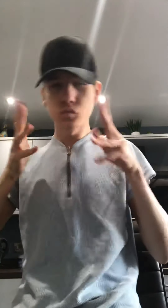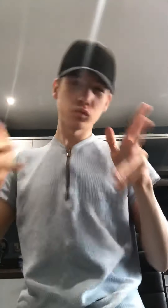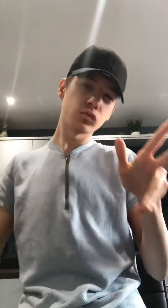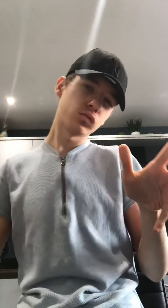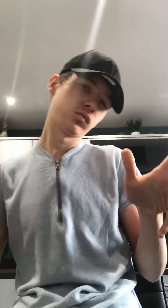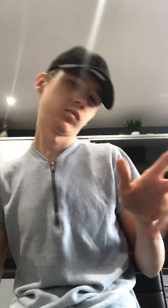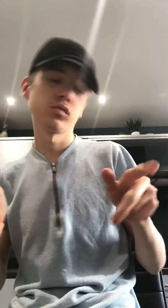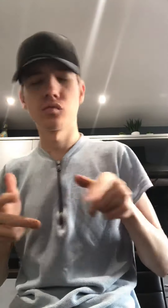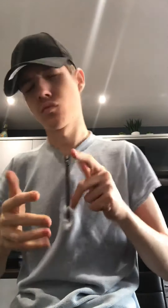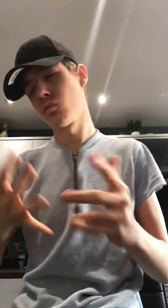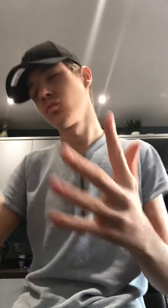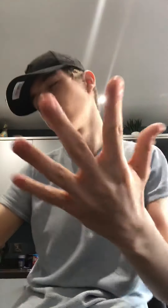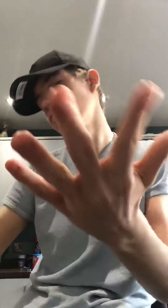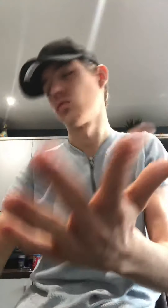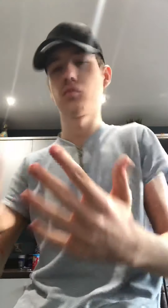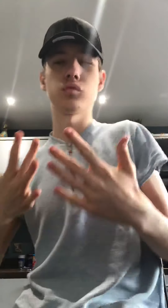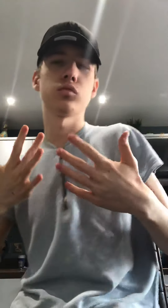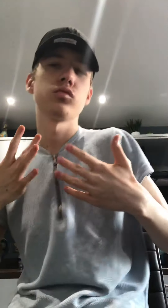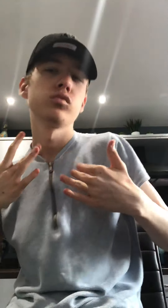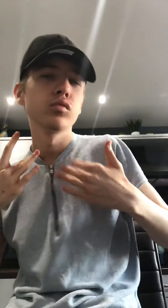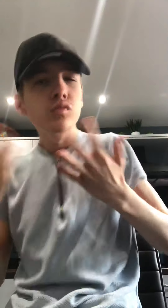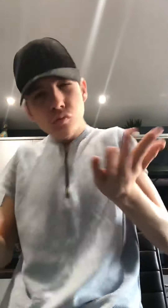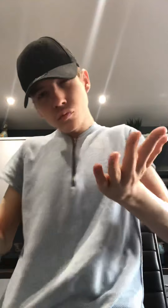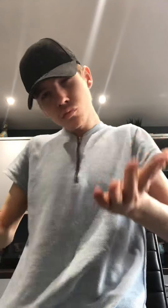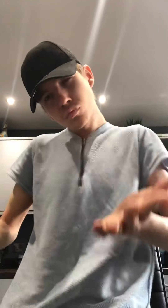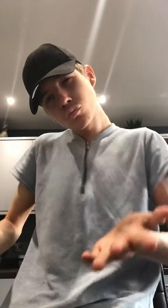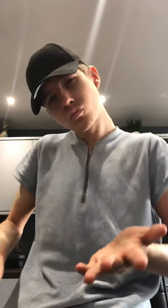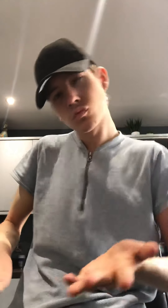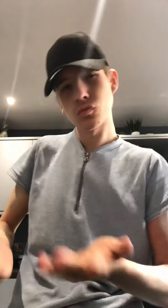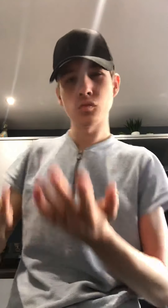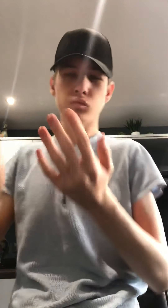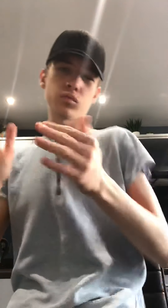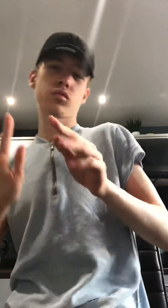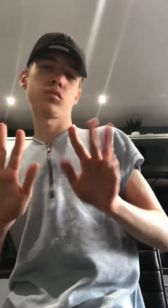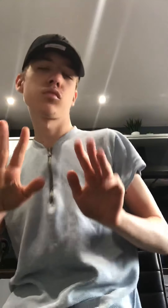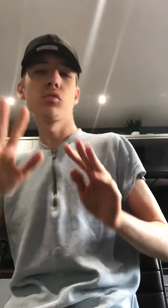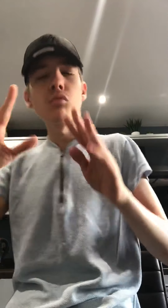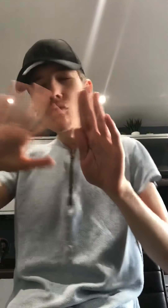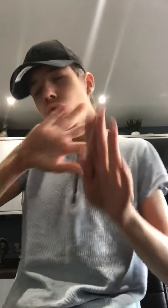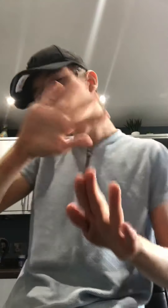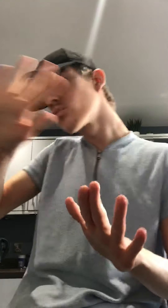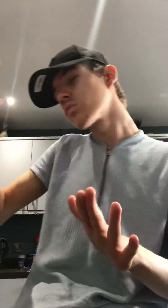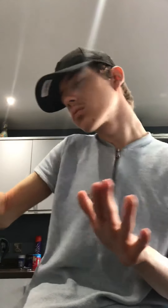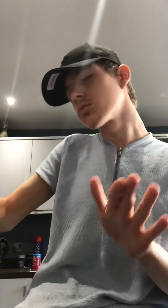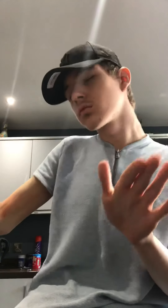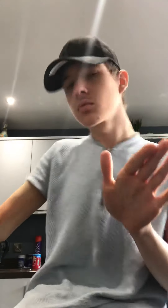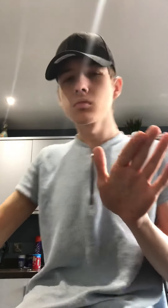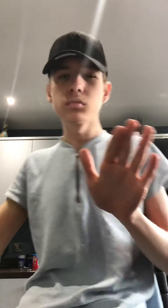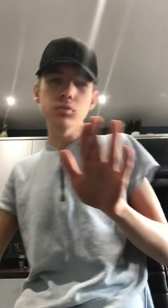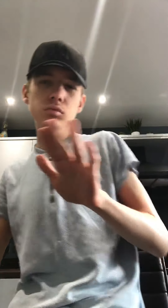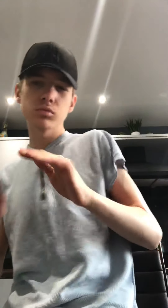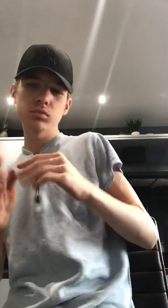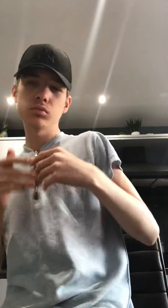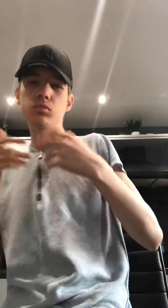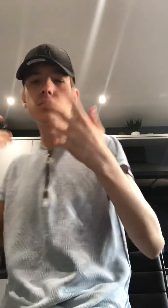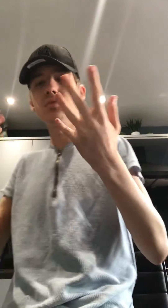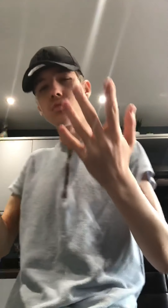are, I believe that the heart does go